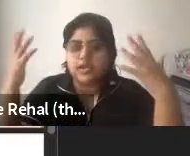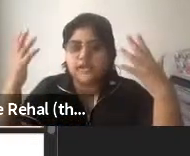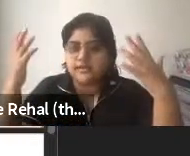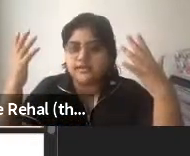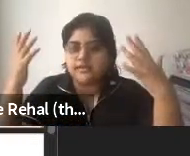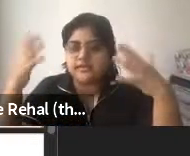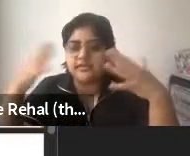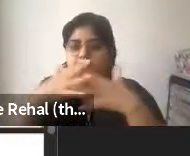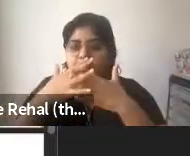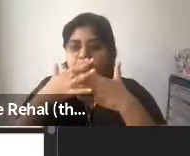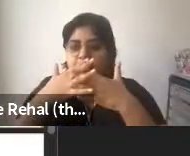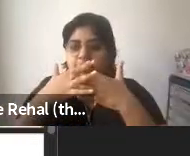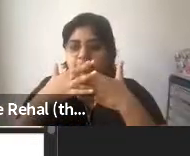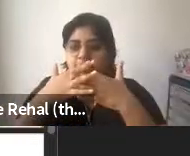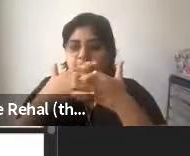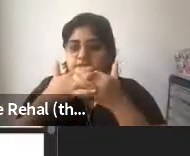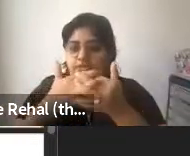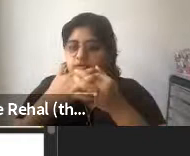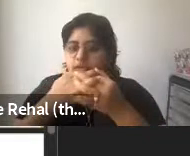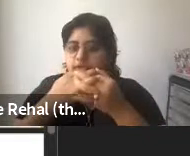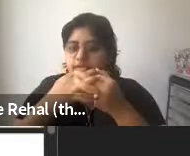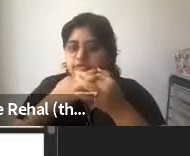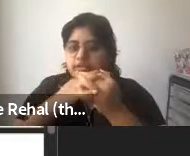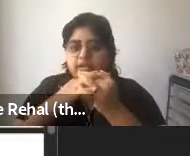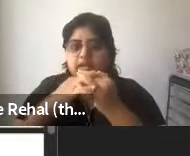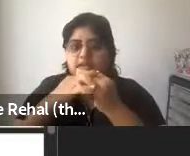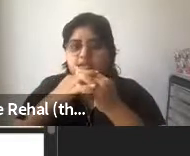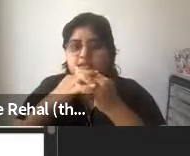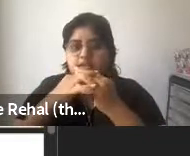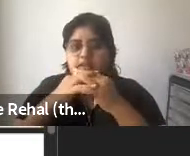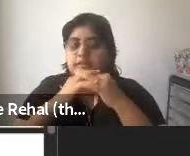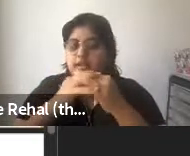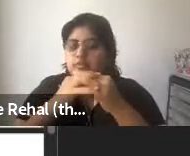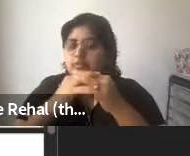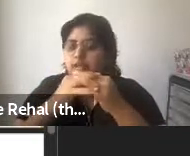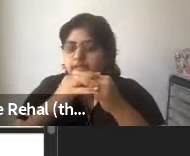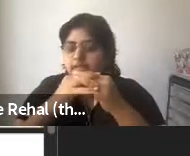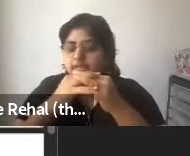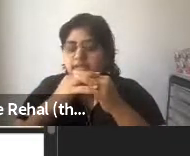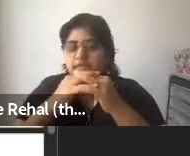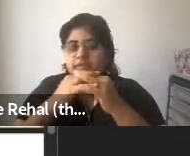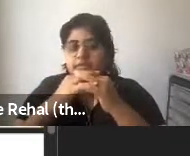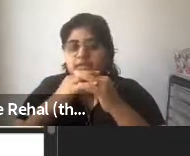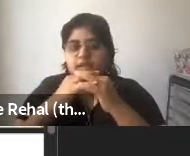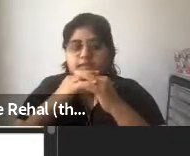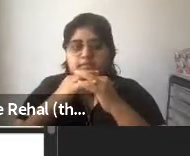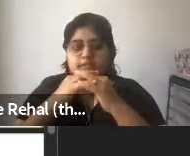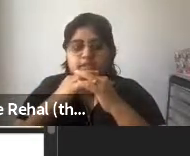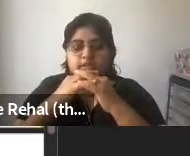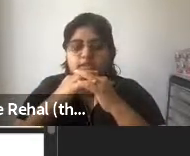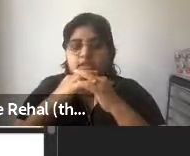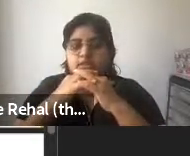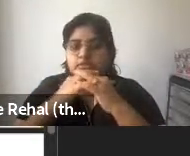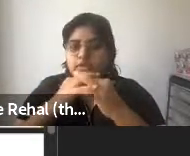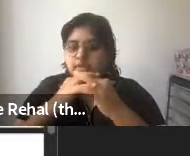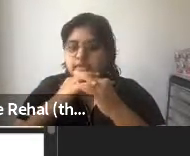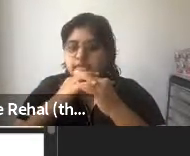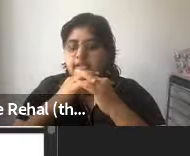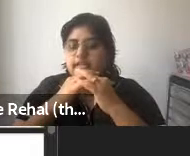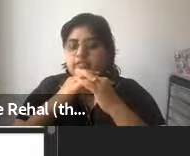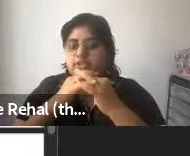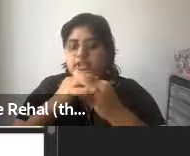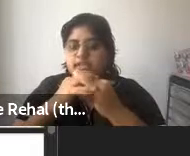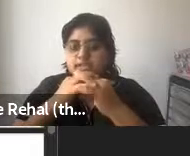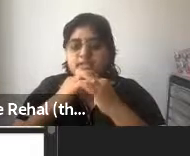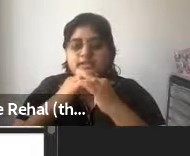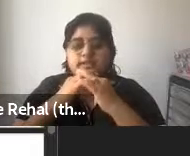artist process is very intertwined with my coming out process. It's very tied to my queerness